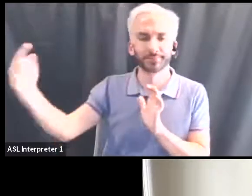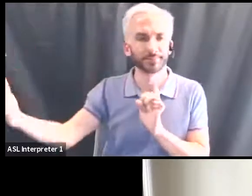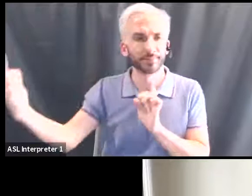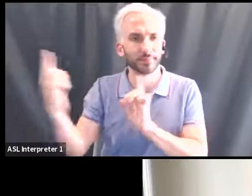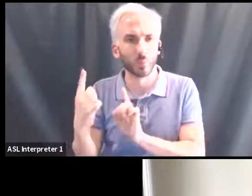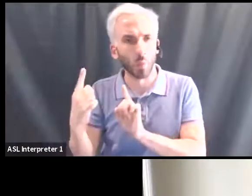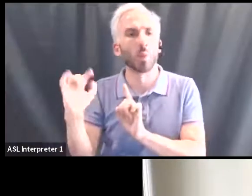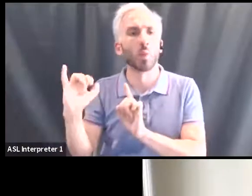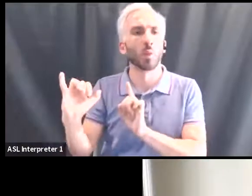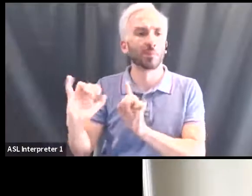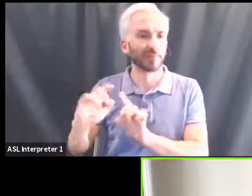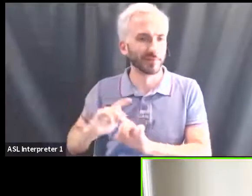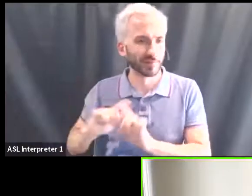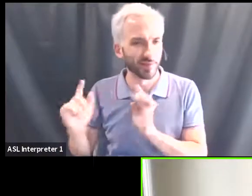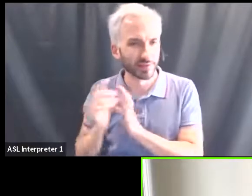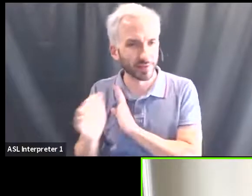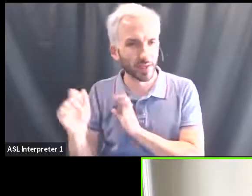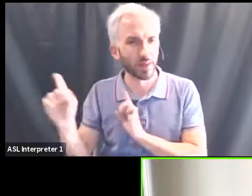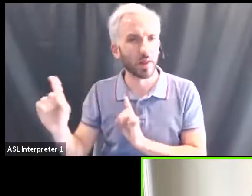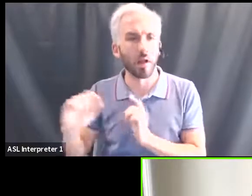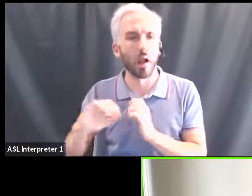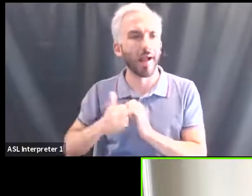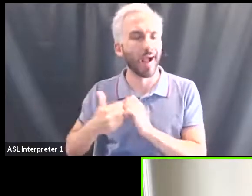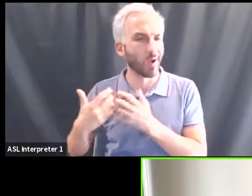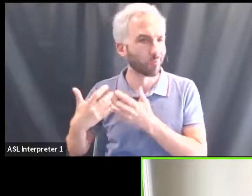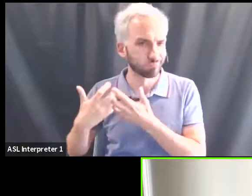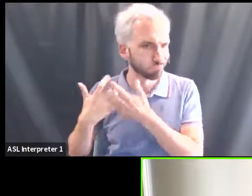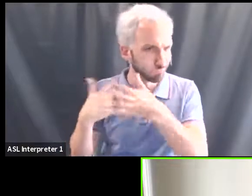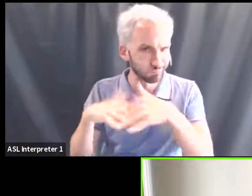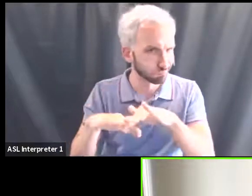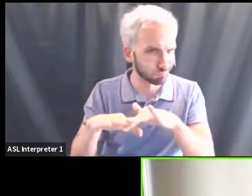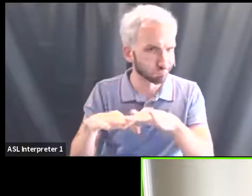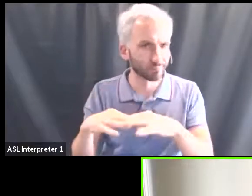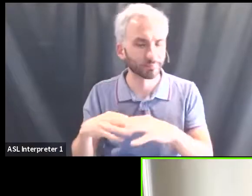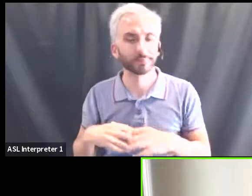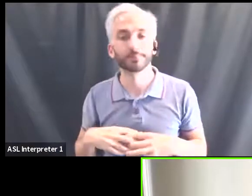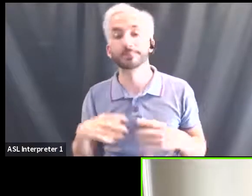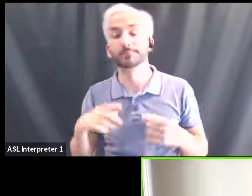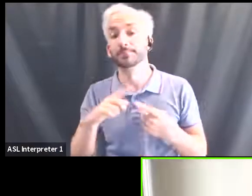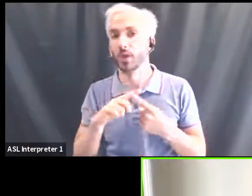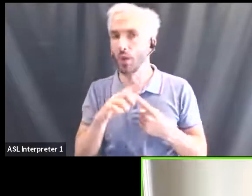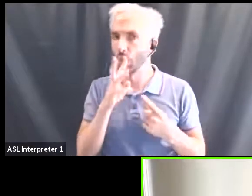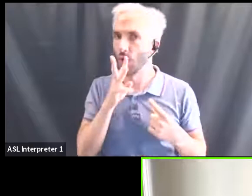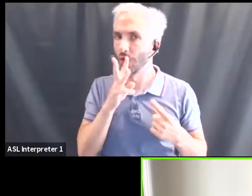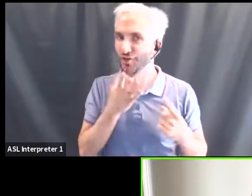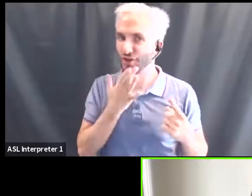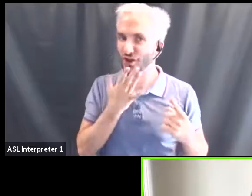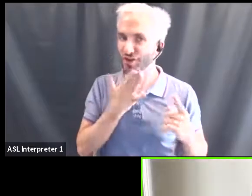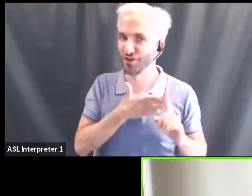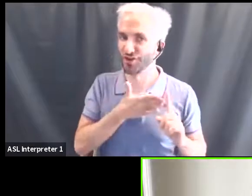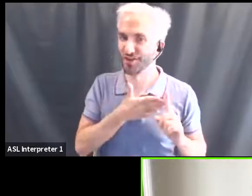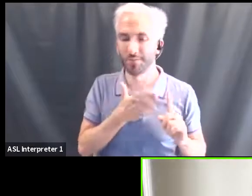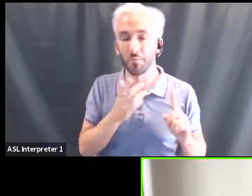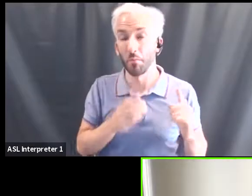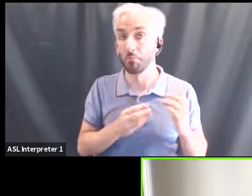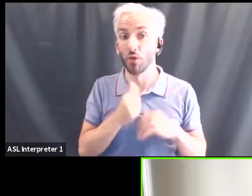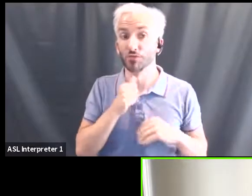skills? Yeah, my favorite art to create is usually watercolor painting. I find it's the most accessible for